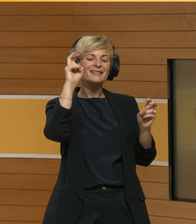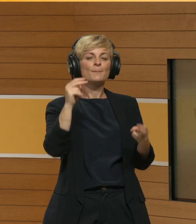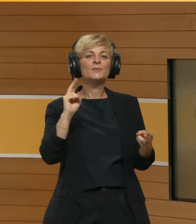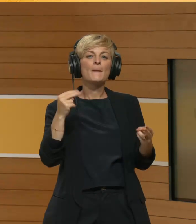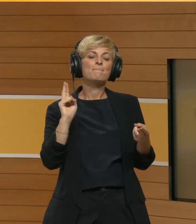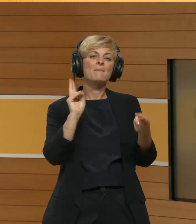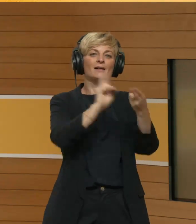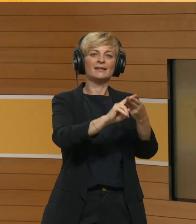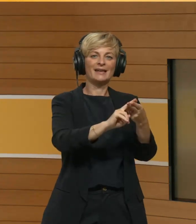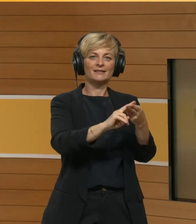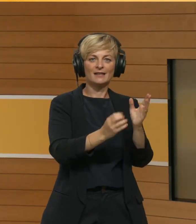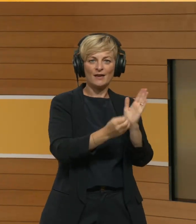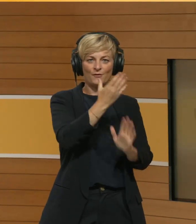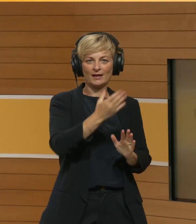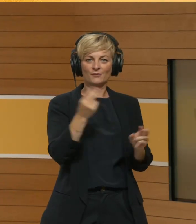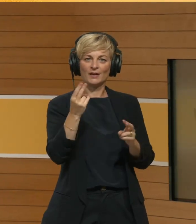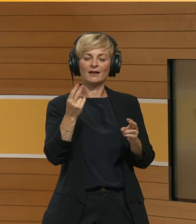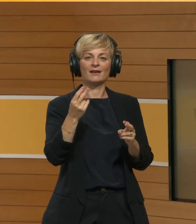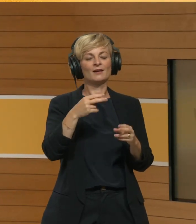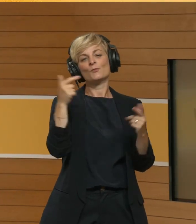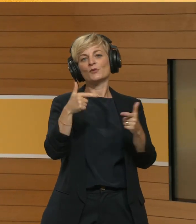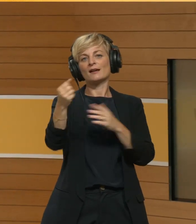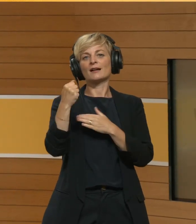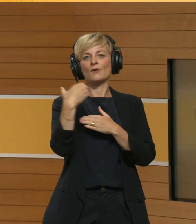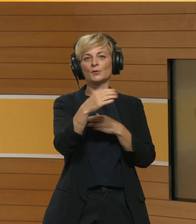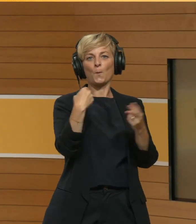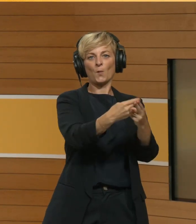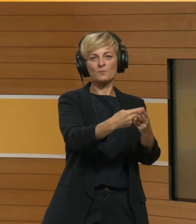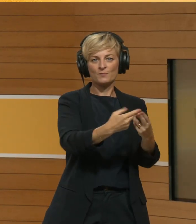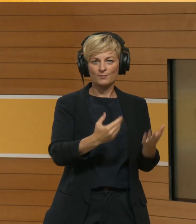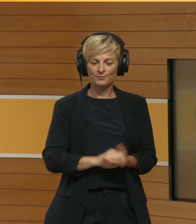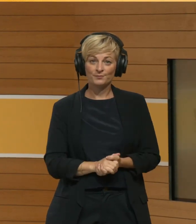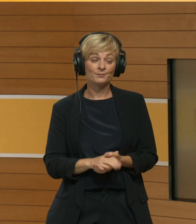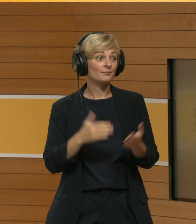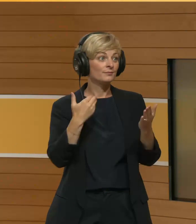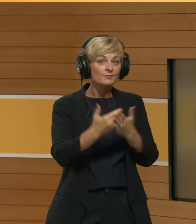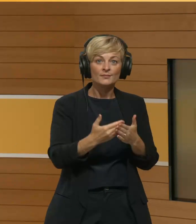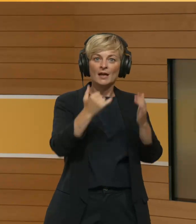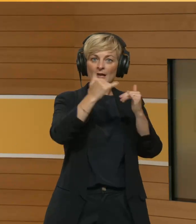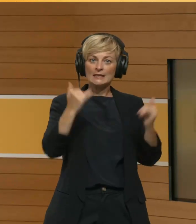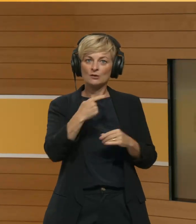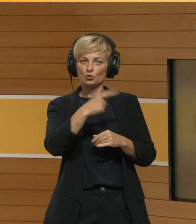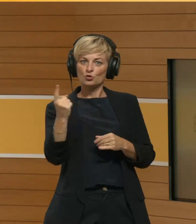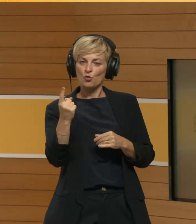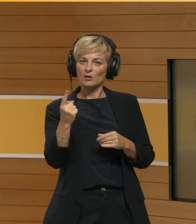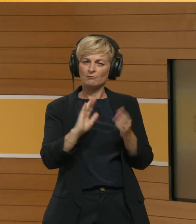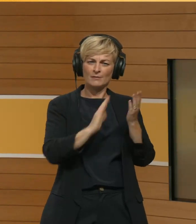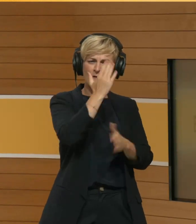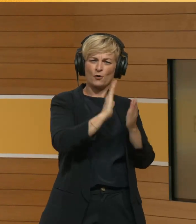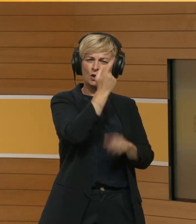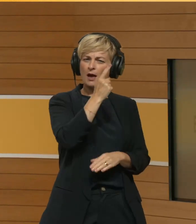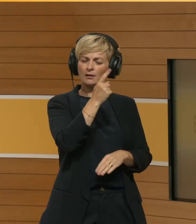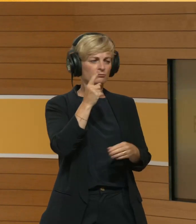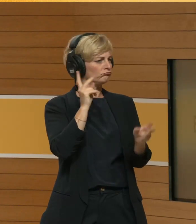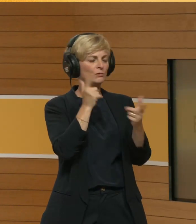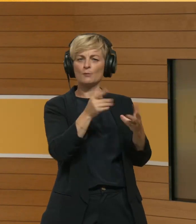institutions, they showed some immunity towards this shortage. They had specific characteristics in common, 14 in